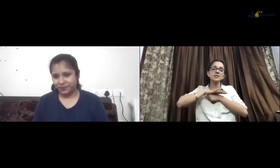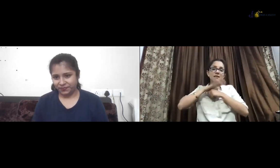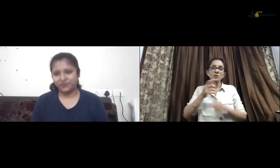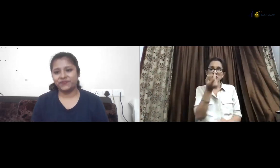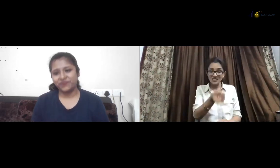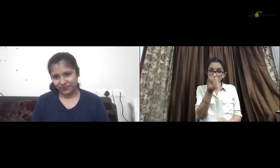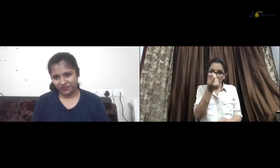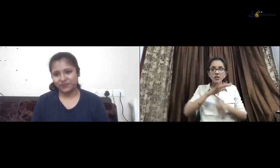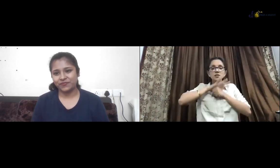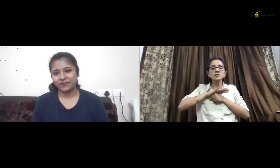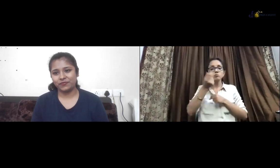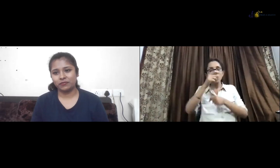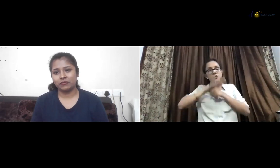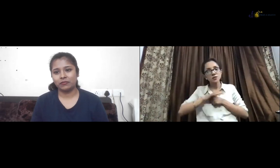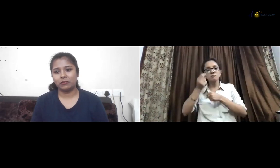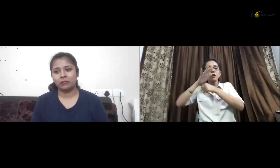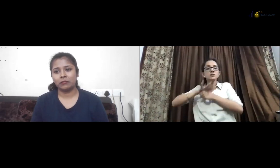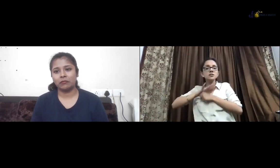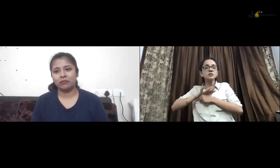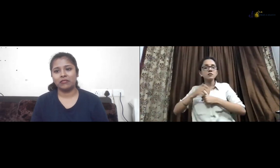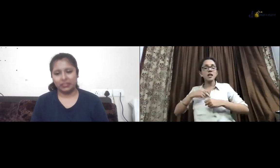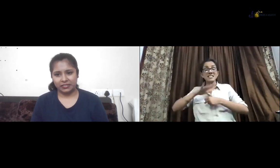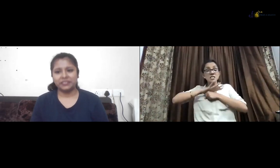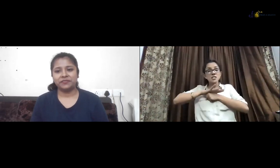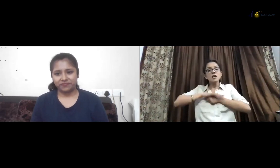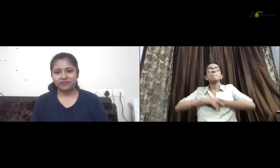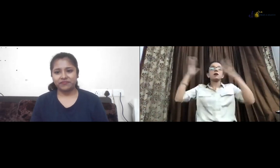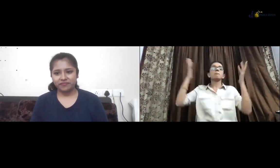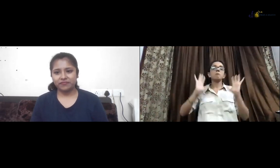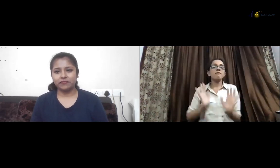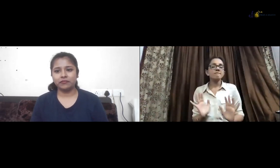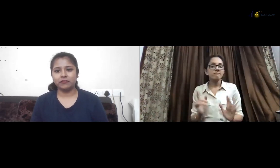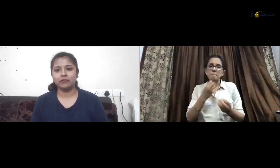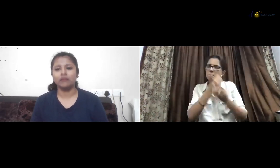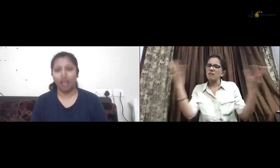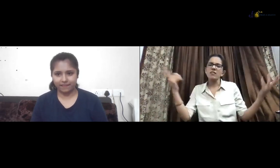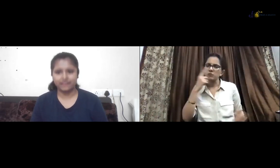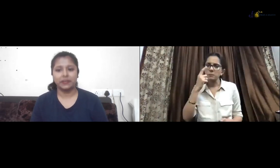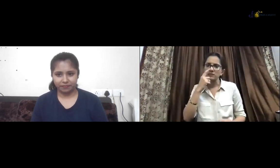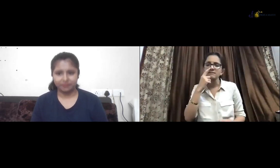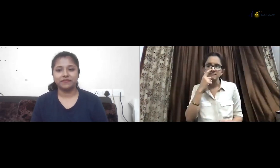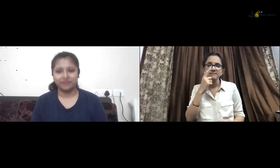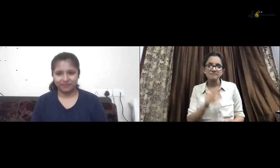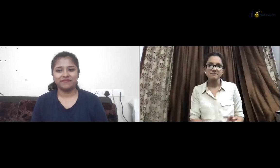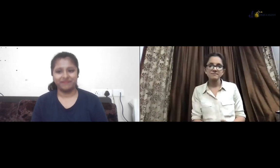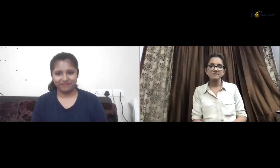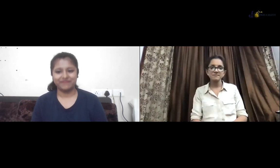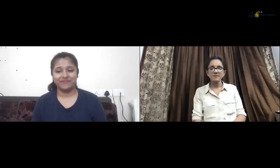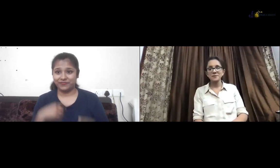it becomes a bigger one at one time, and we feel pressurized. So small things, all of the small things, we might burst at some